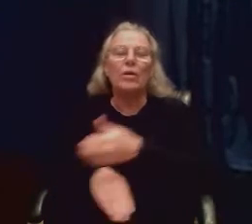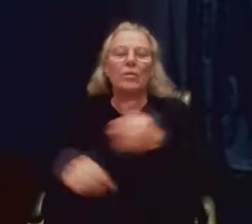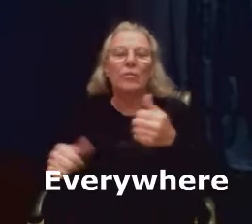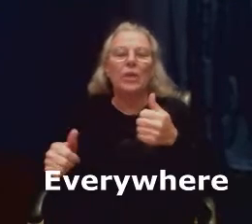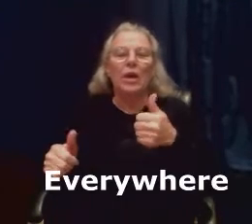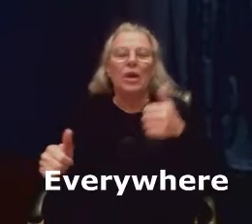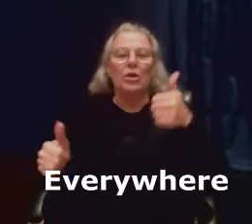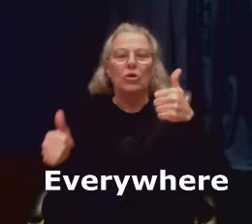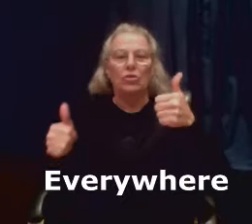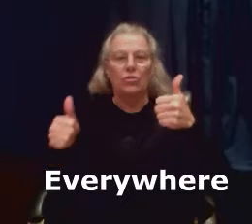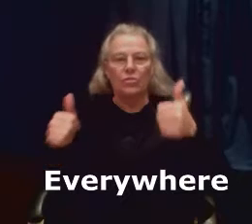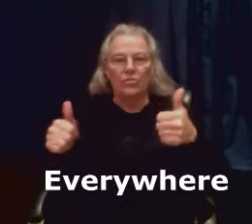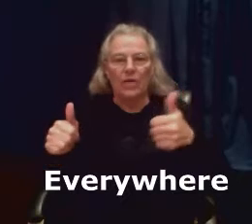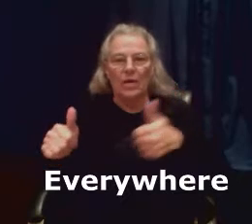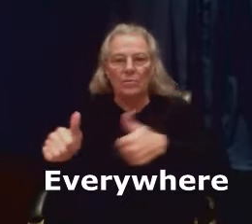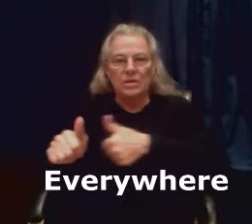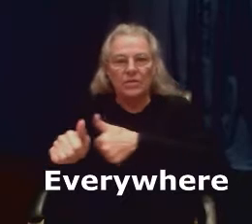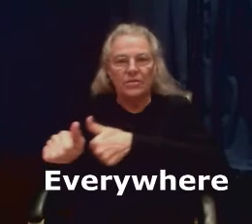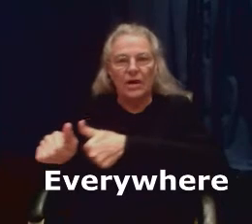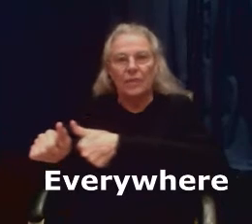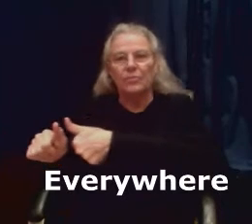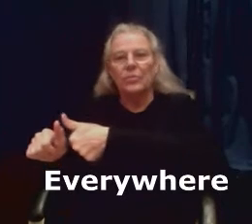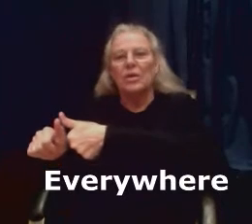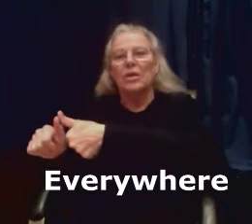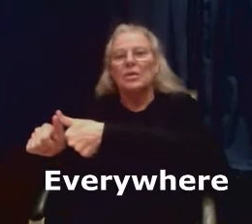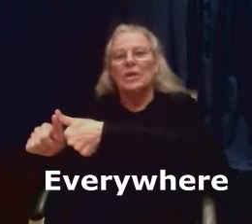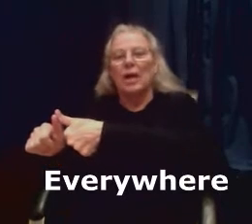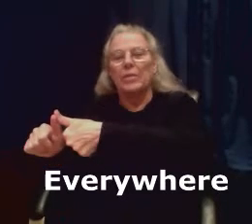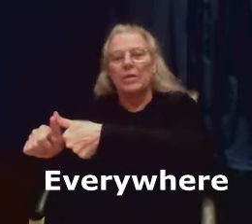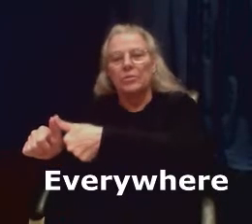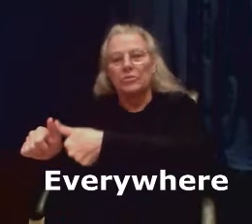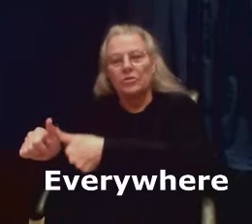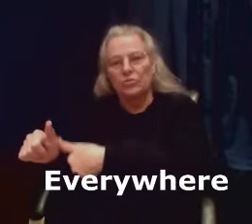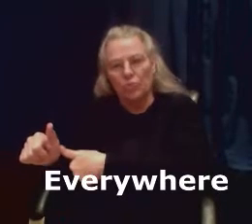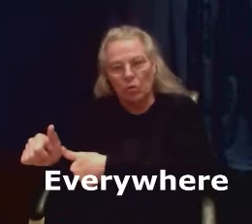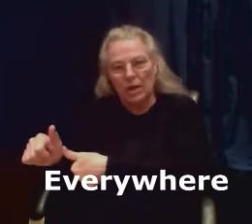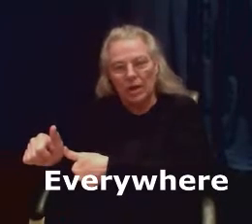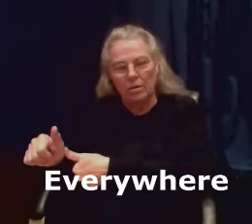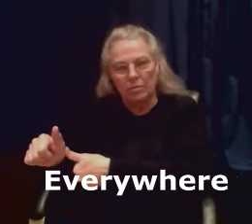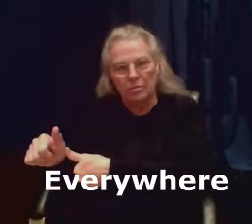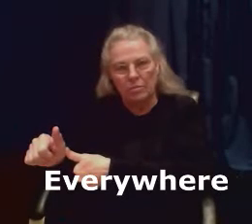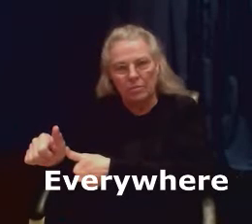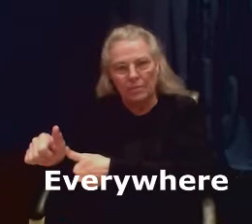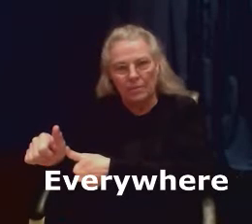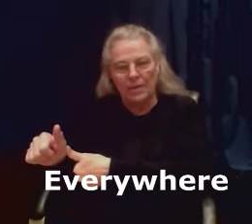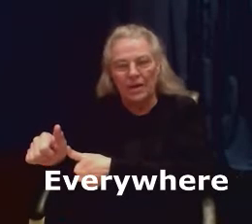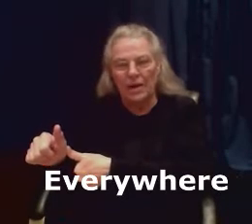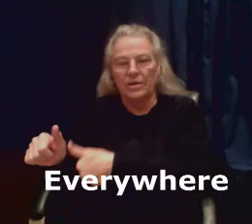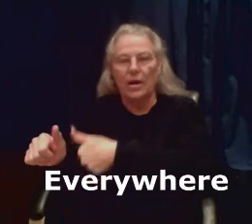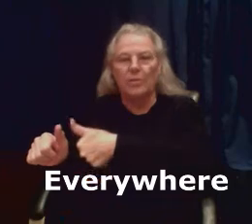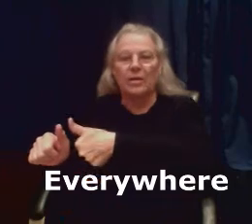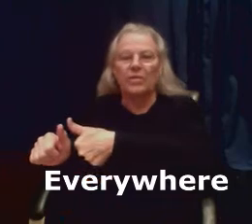Everywhere, your thumb to thumb, dominant stroking the non-dominant